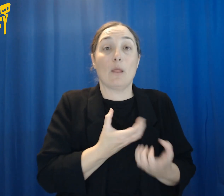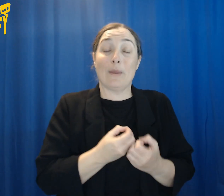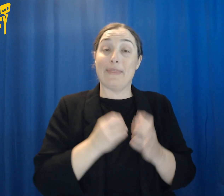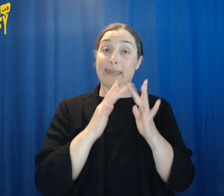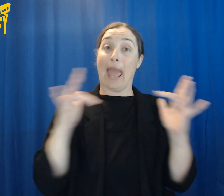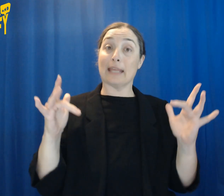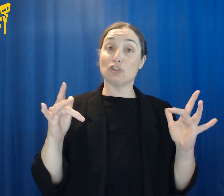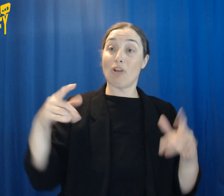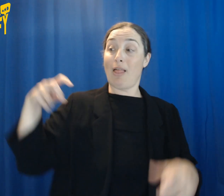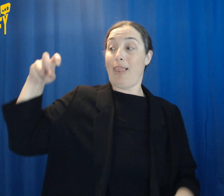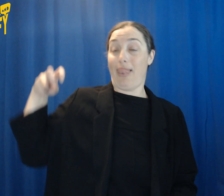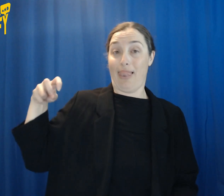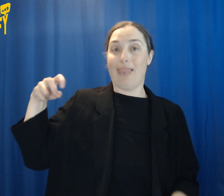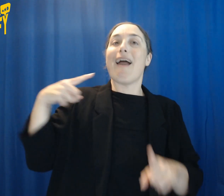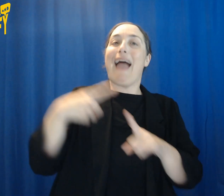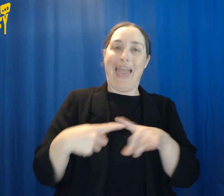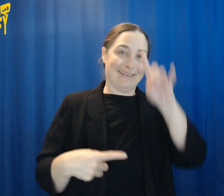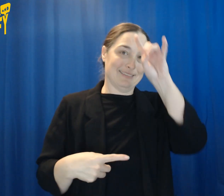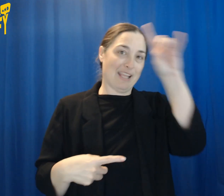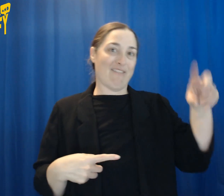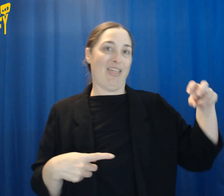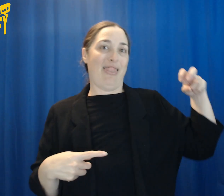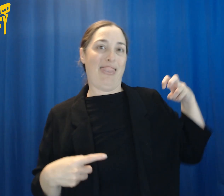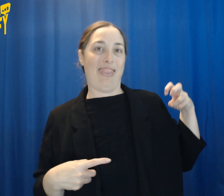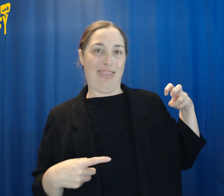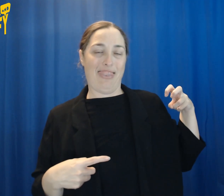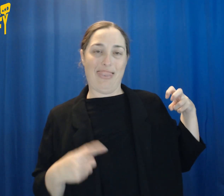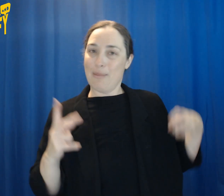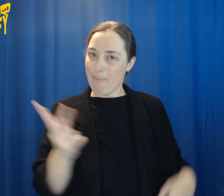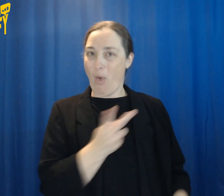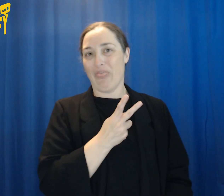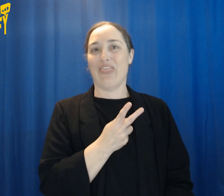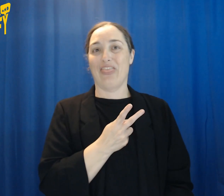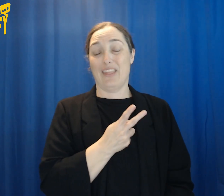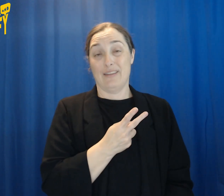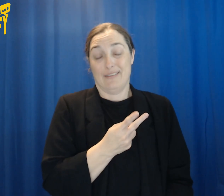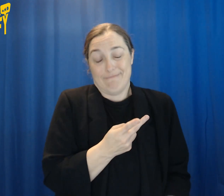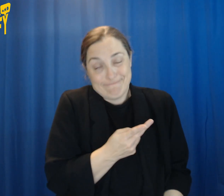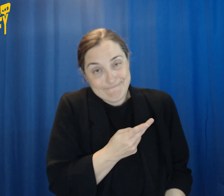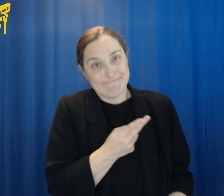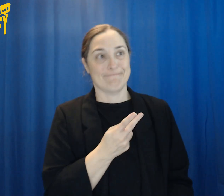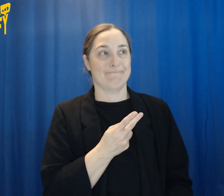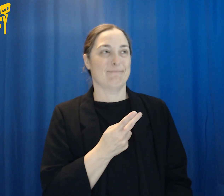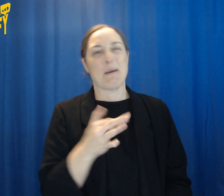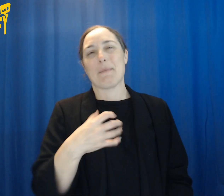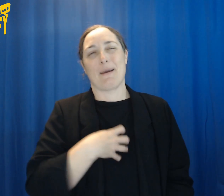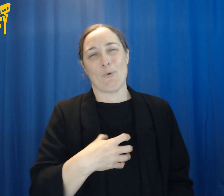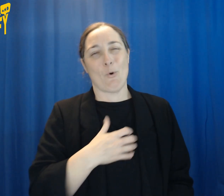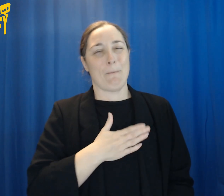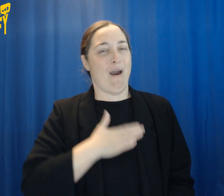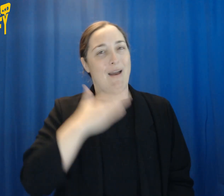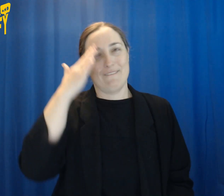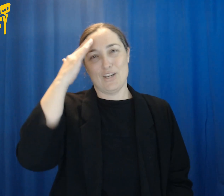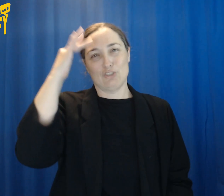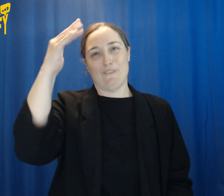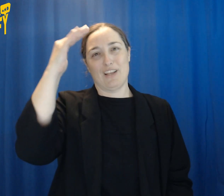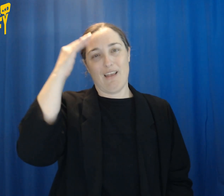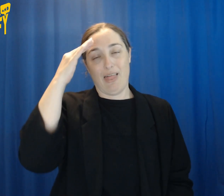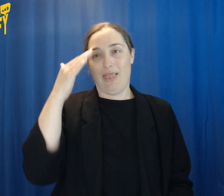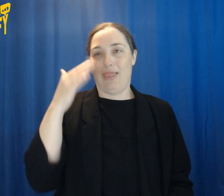to be comfortable with the devil on your shoulder. I think that maybe that's just more of a philosophical thing, and because I've read too much and I've